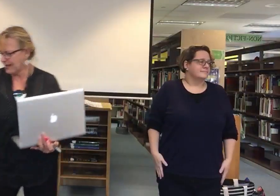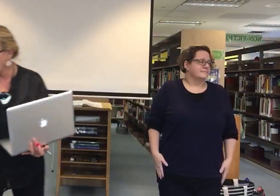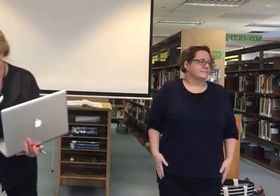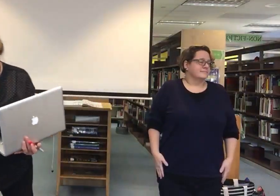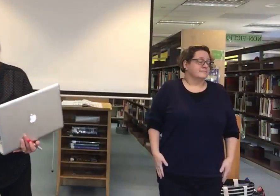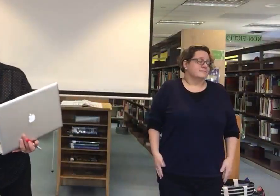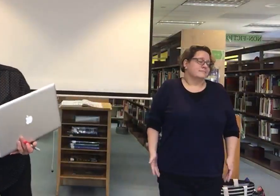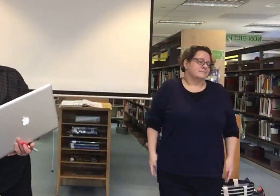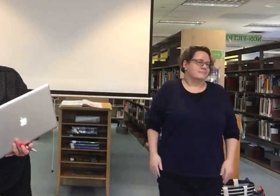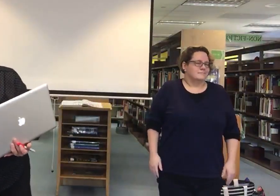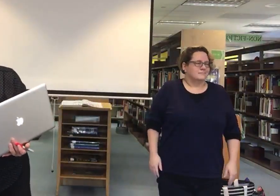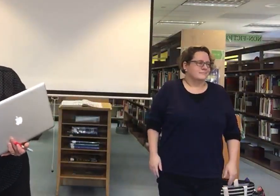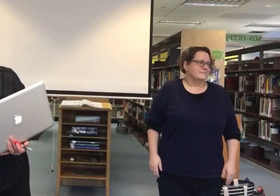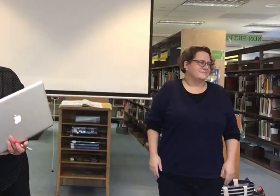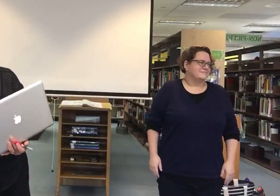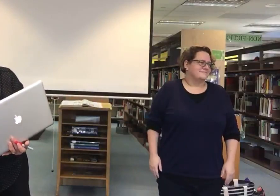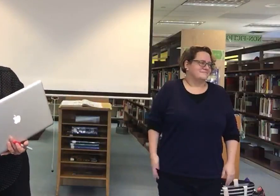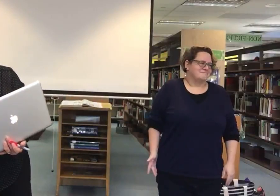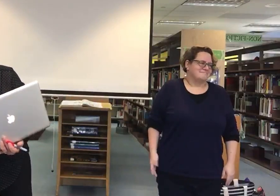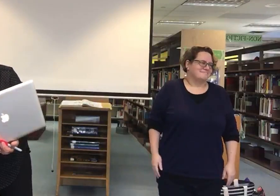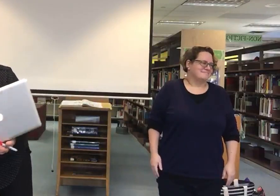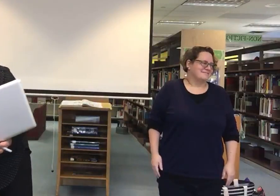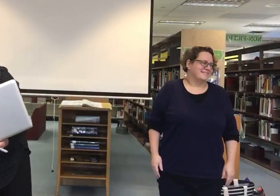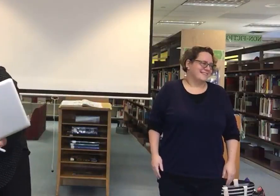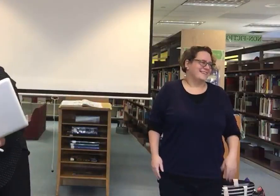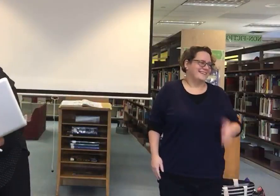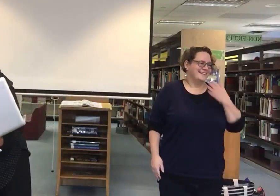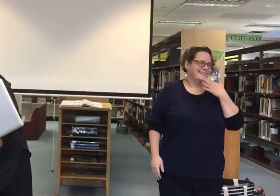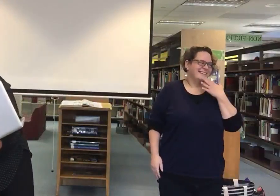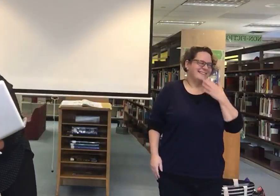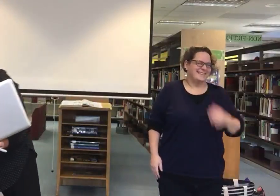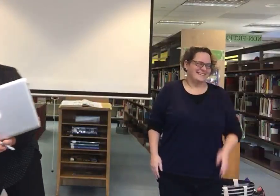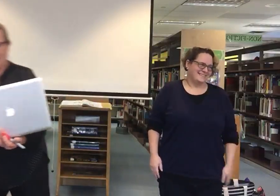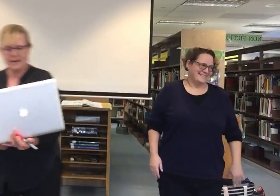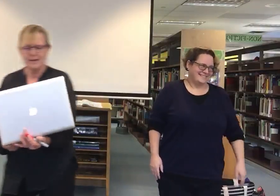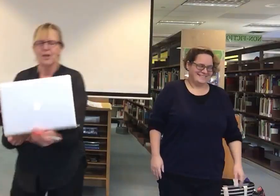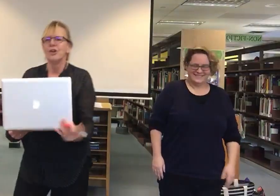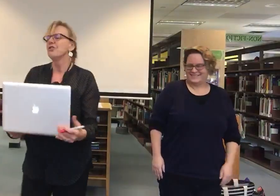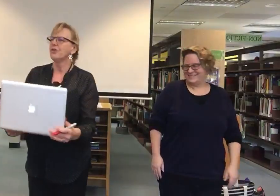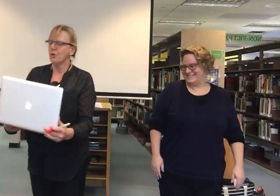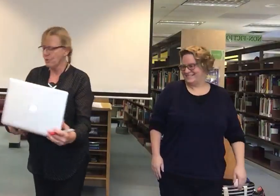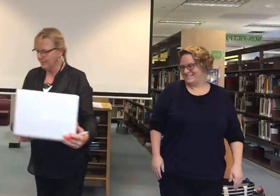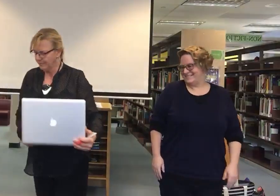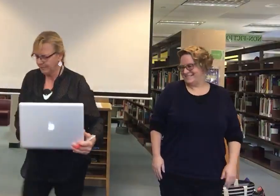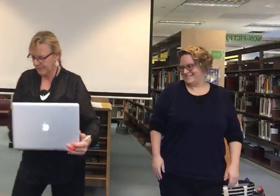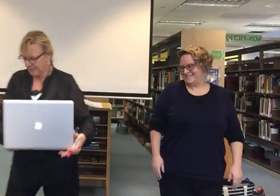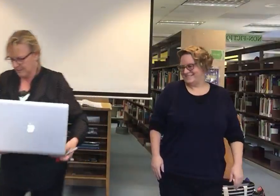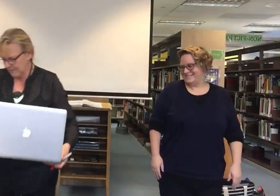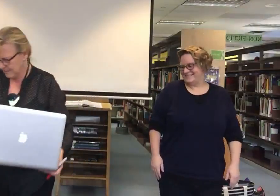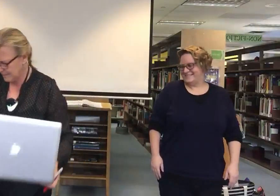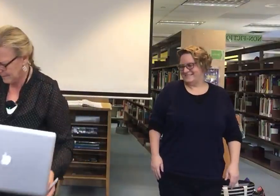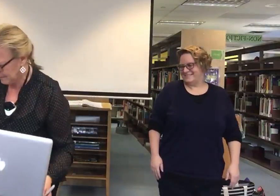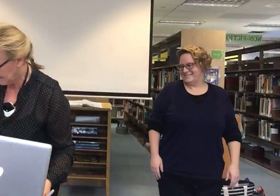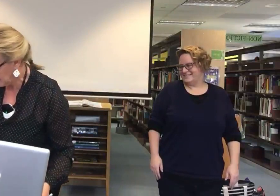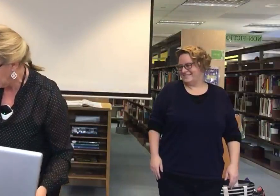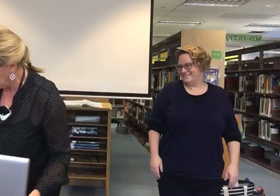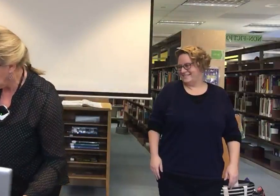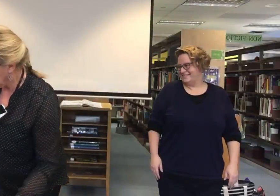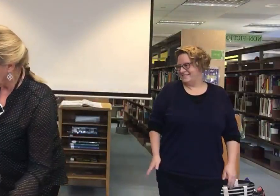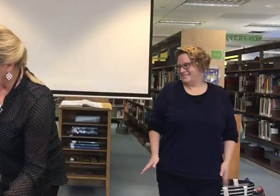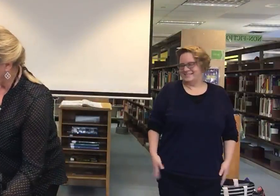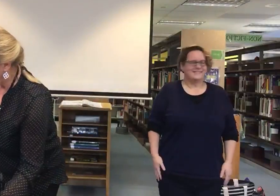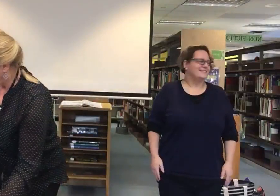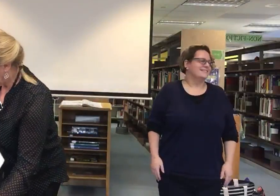let's try this one. Please. Okay. Okay, so Remember me as